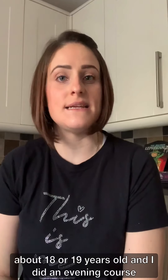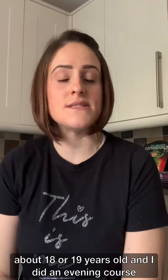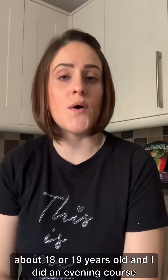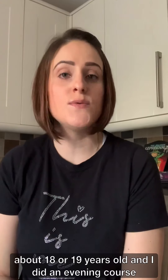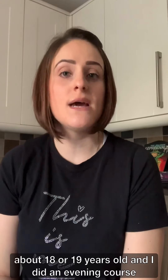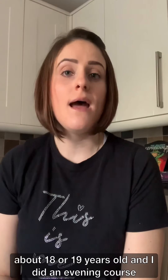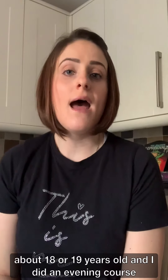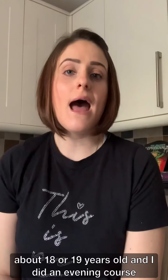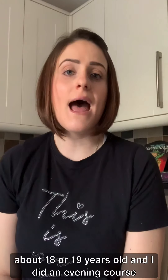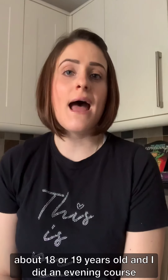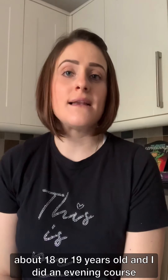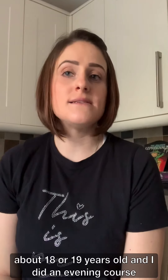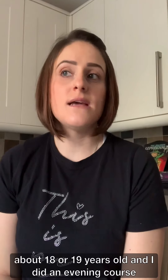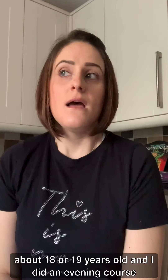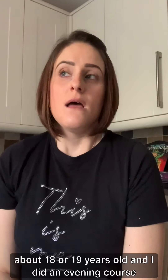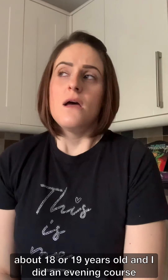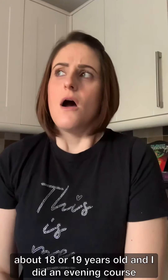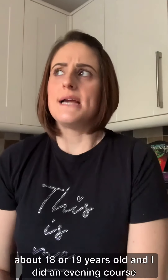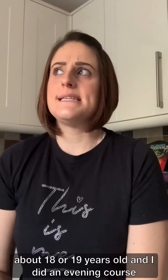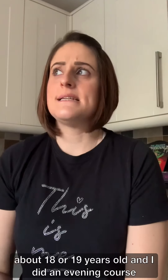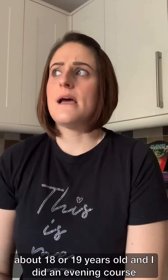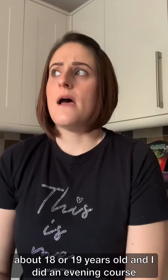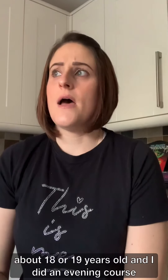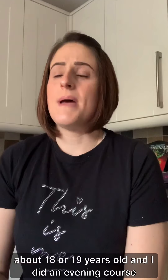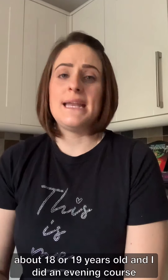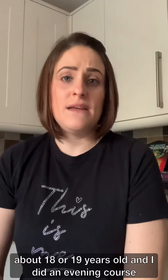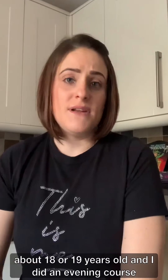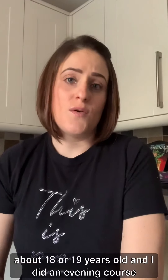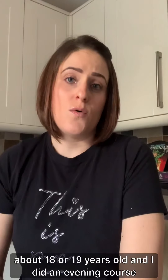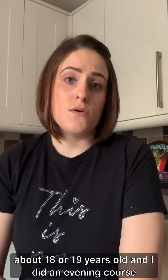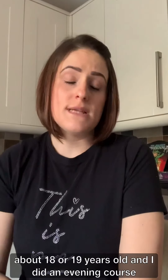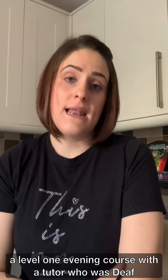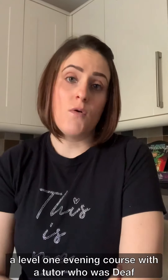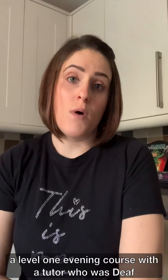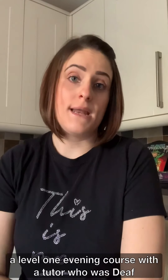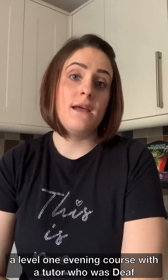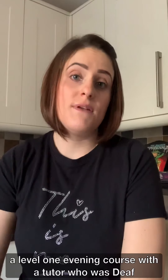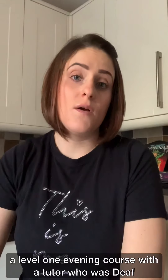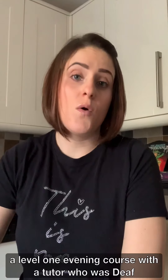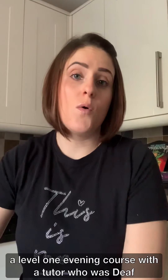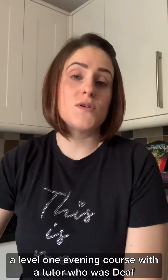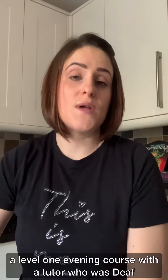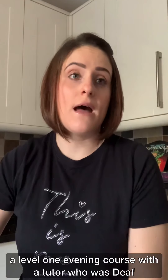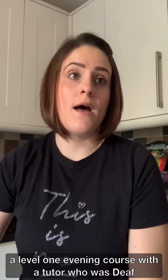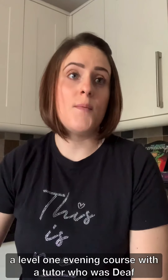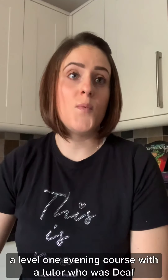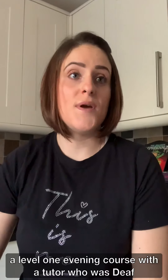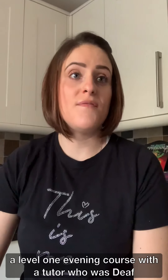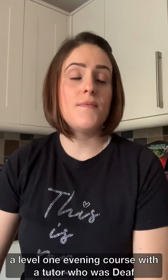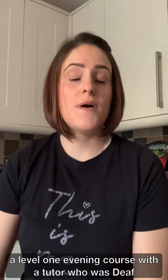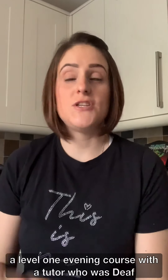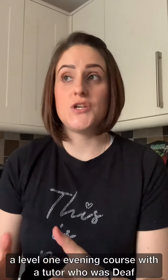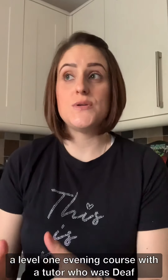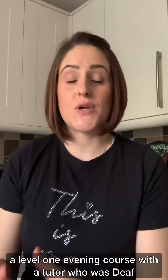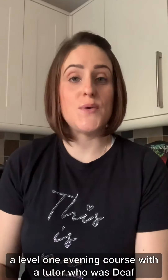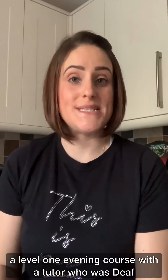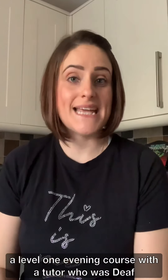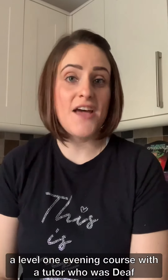years old and I did an evening course a level one evening course with a tutor who was deaf